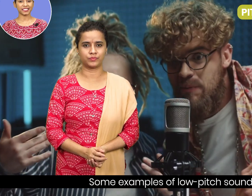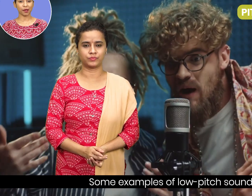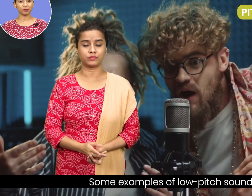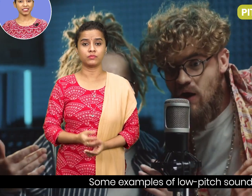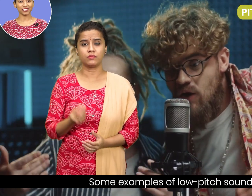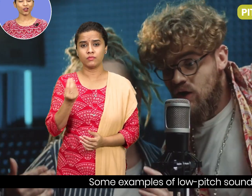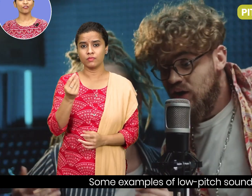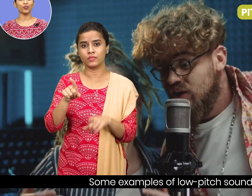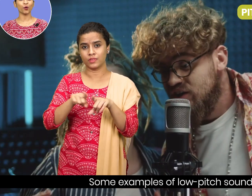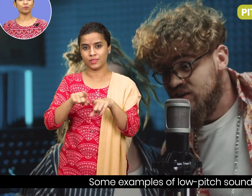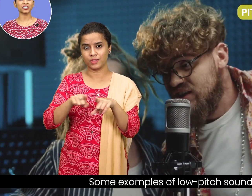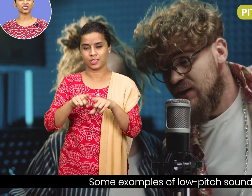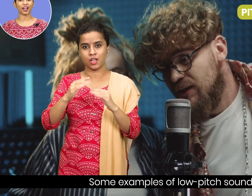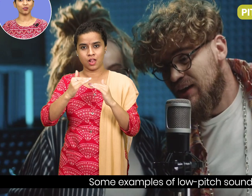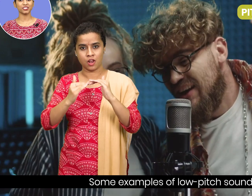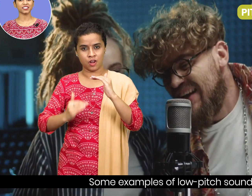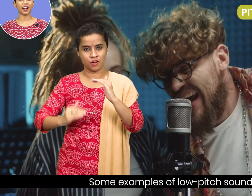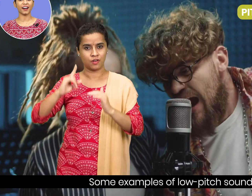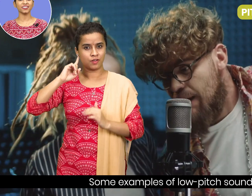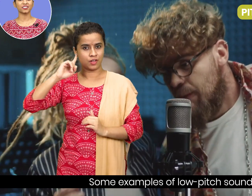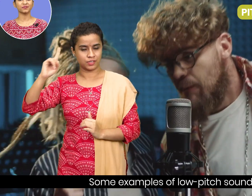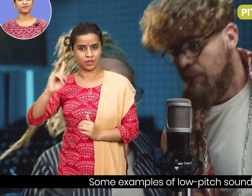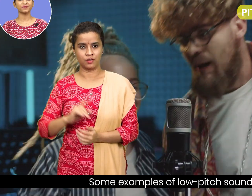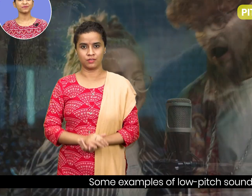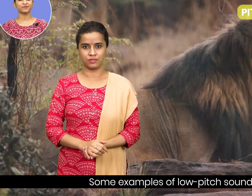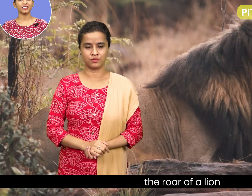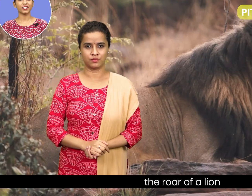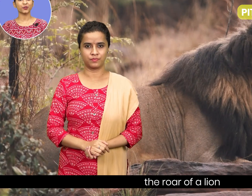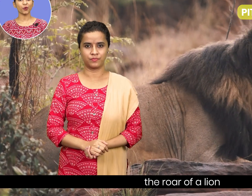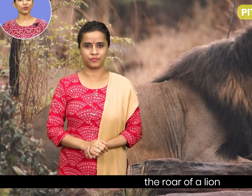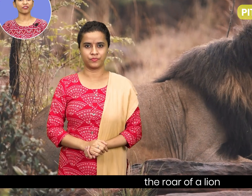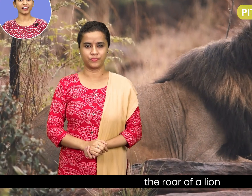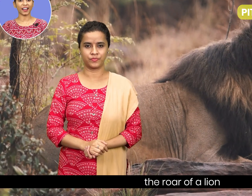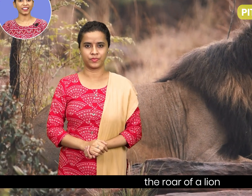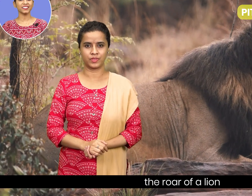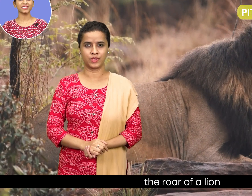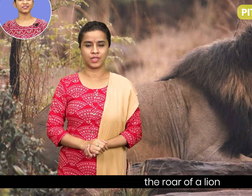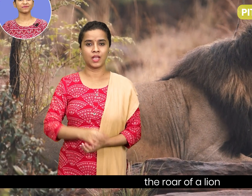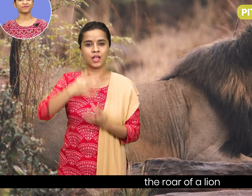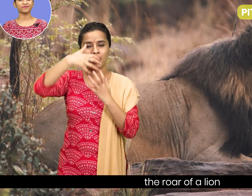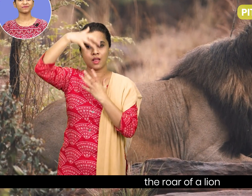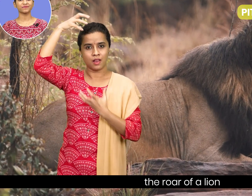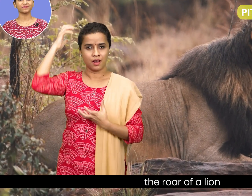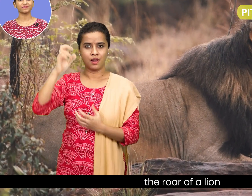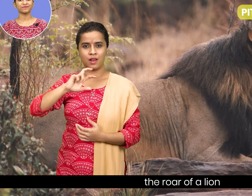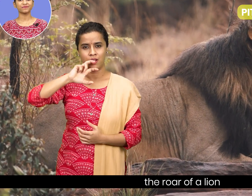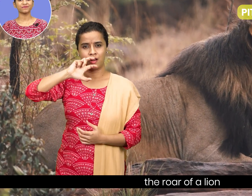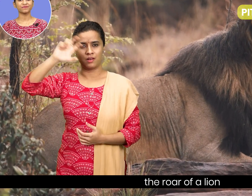Some examples of low-pitched sounds are the roar of a lion